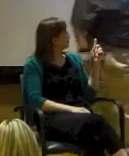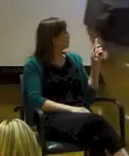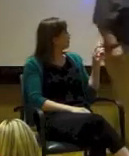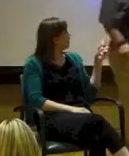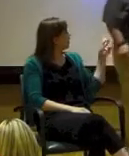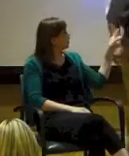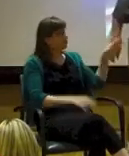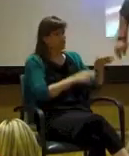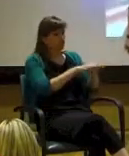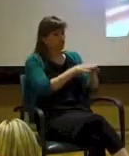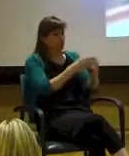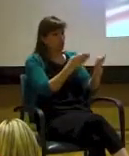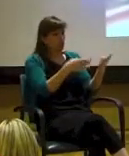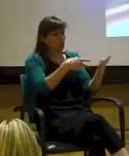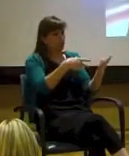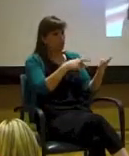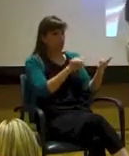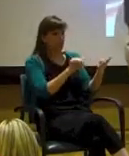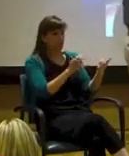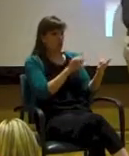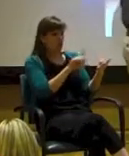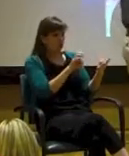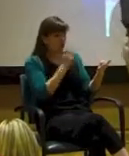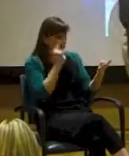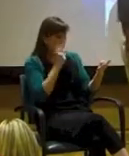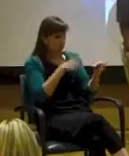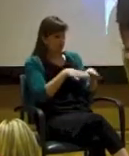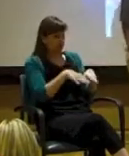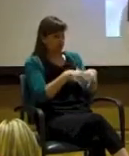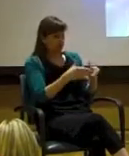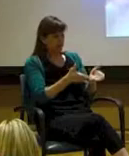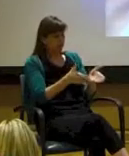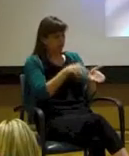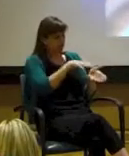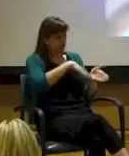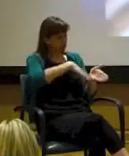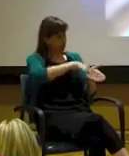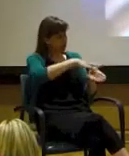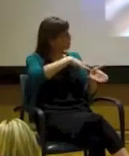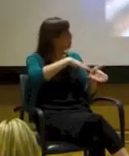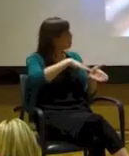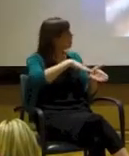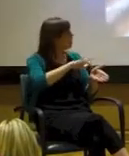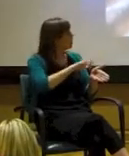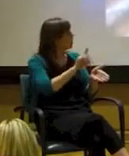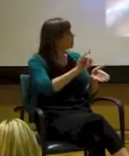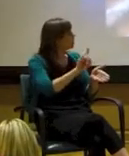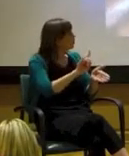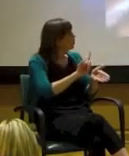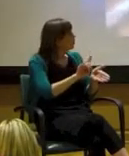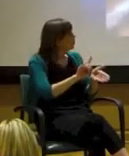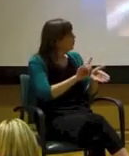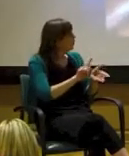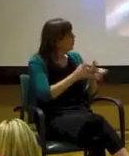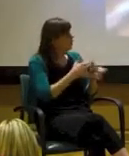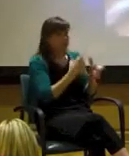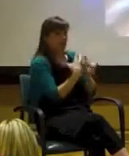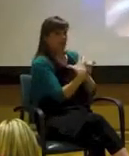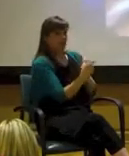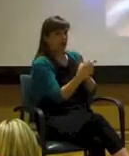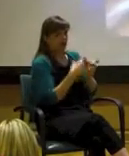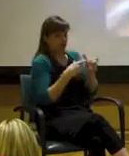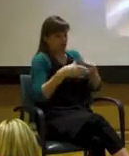this is the open plateau that you see here. This is where it comes out from the spinal